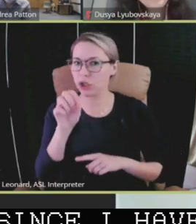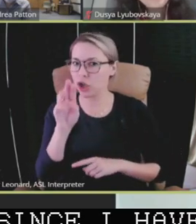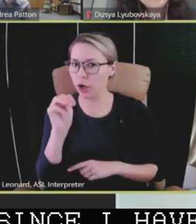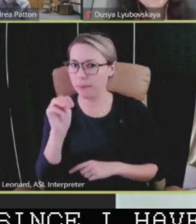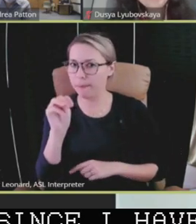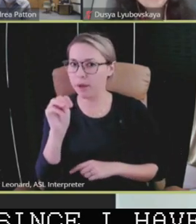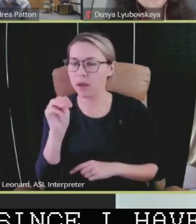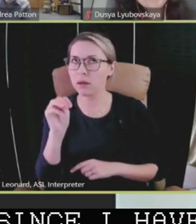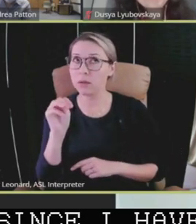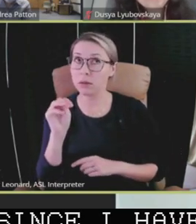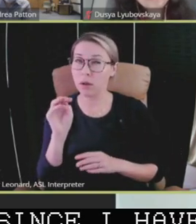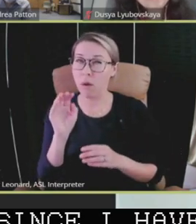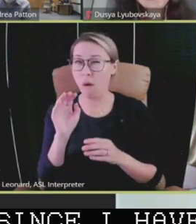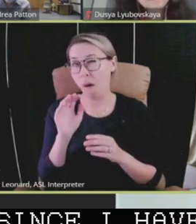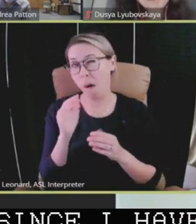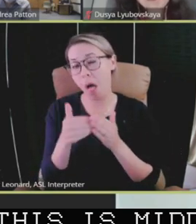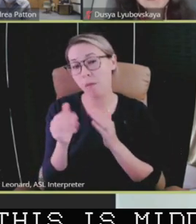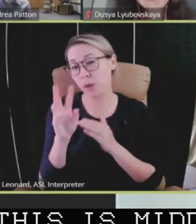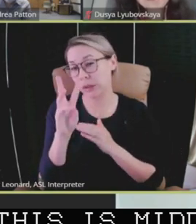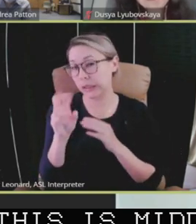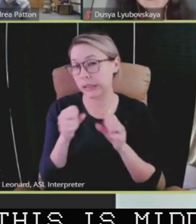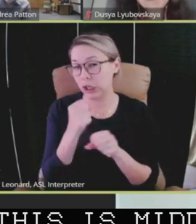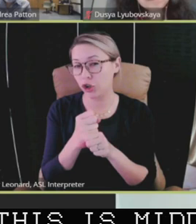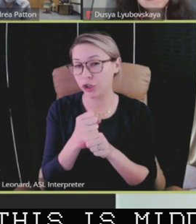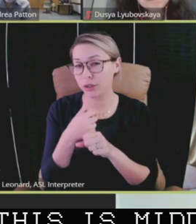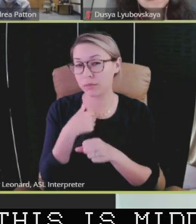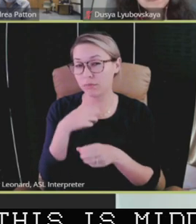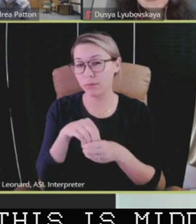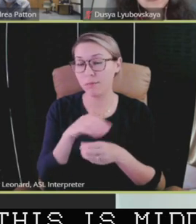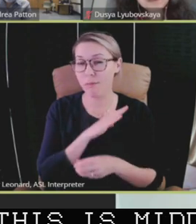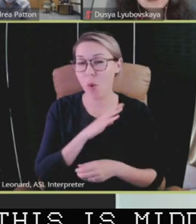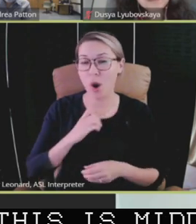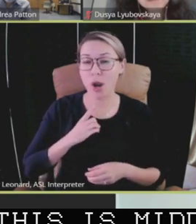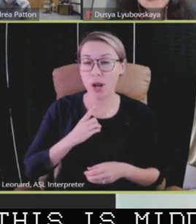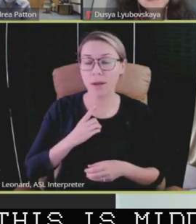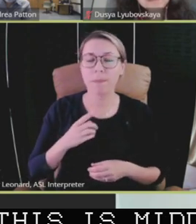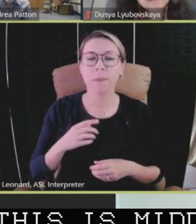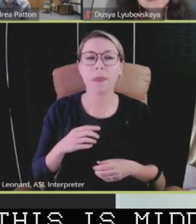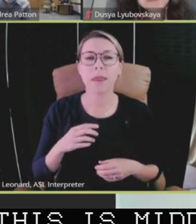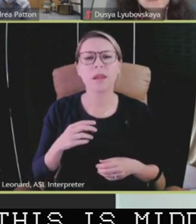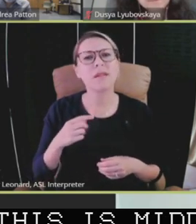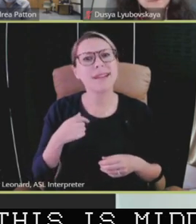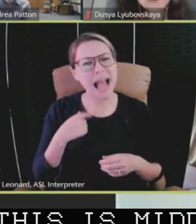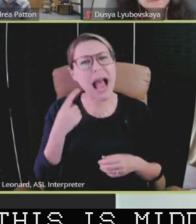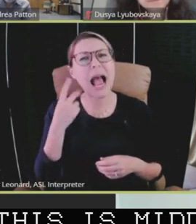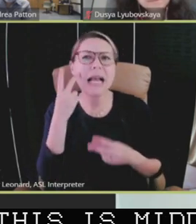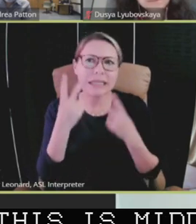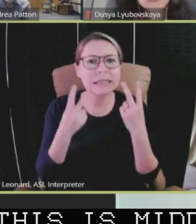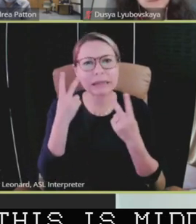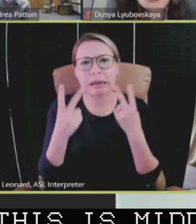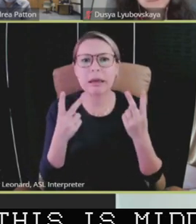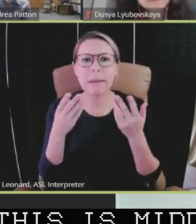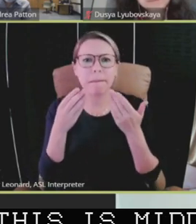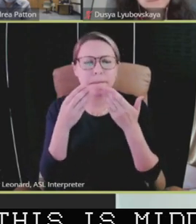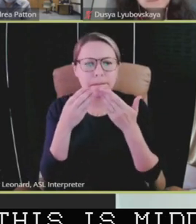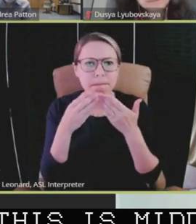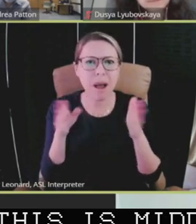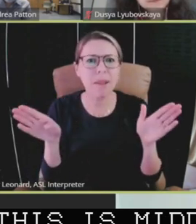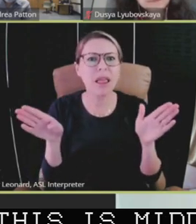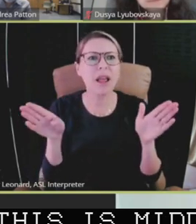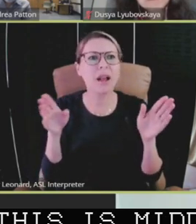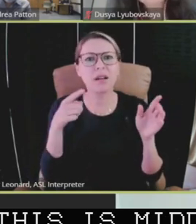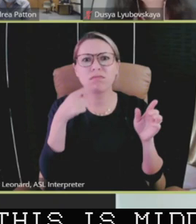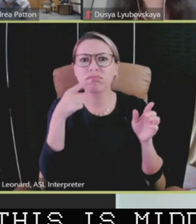almost 6 years on the board. I've seen public participation